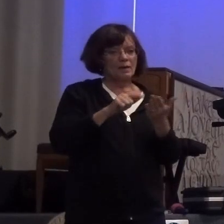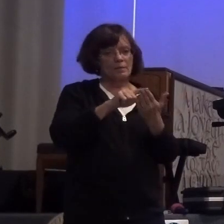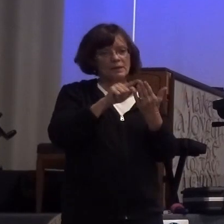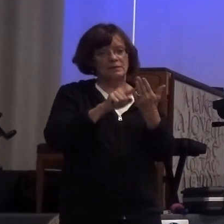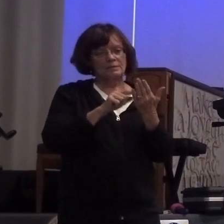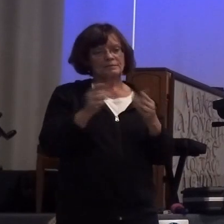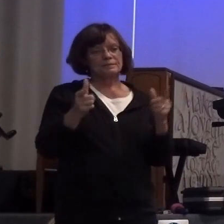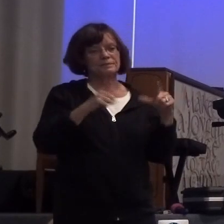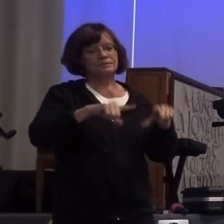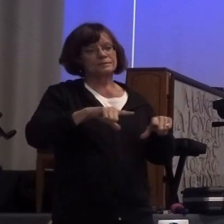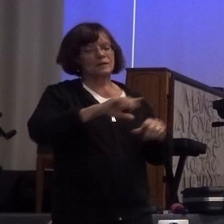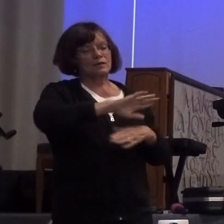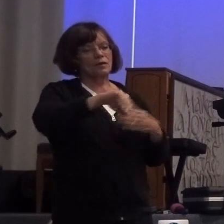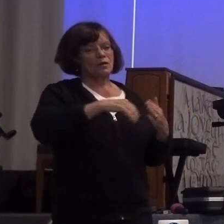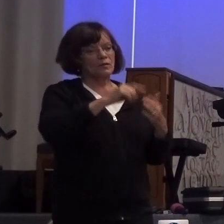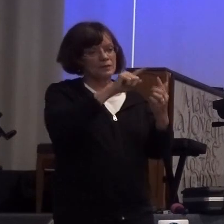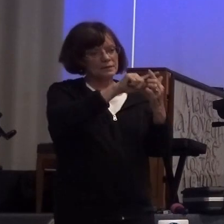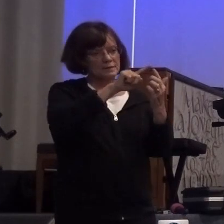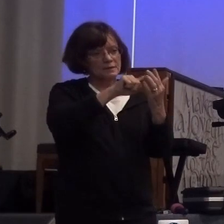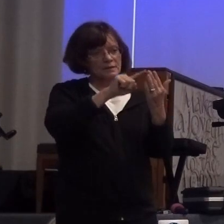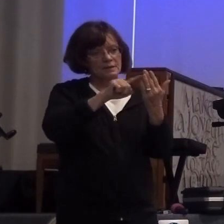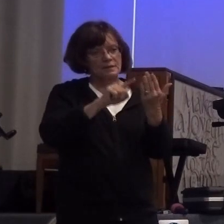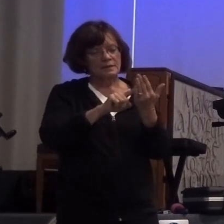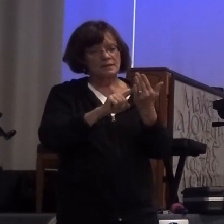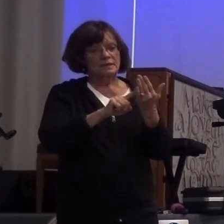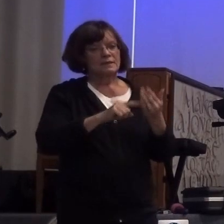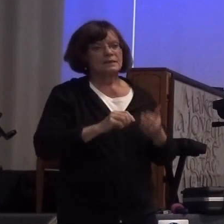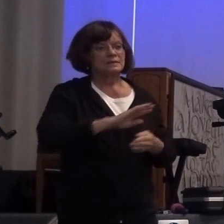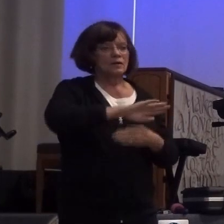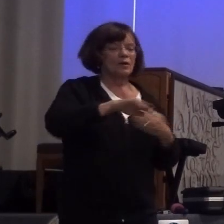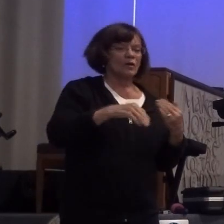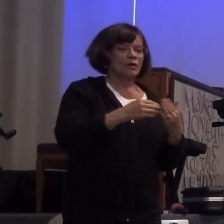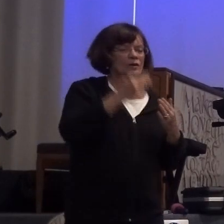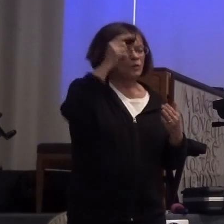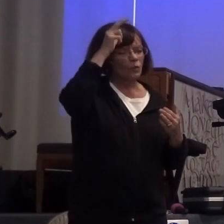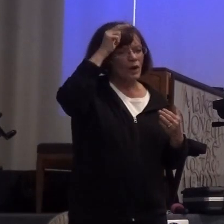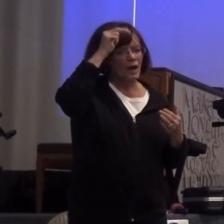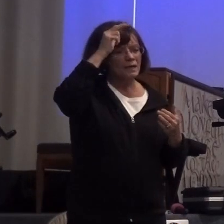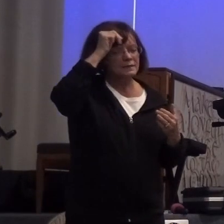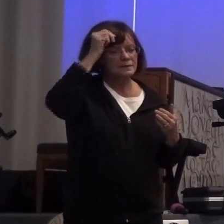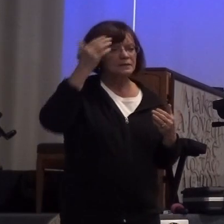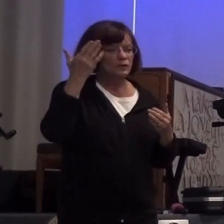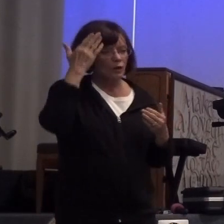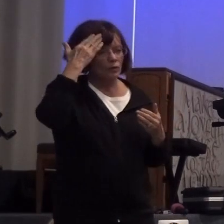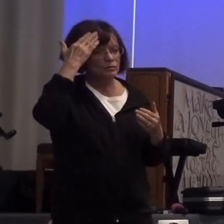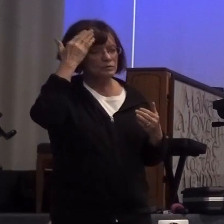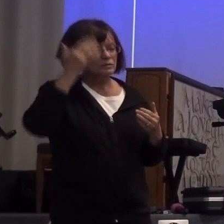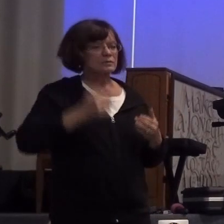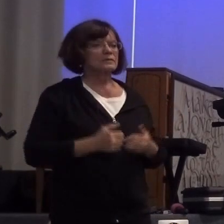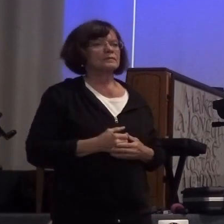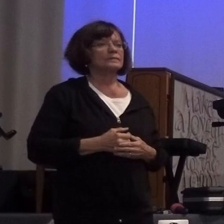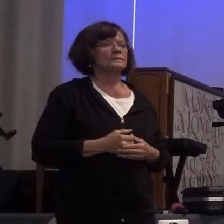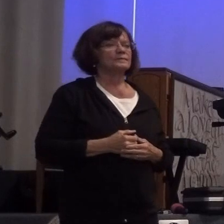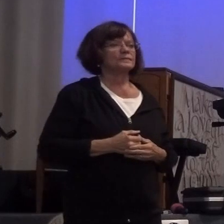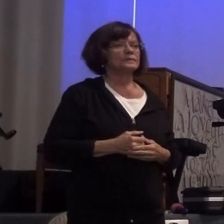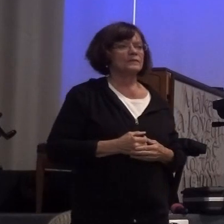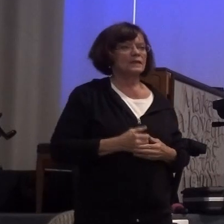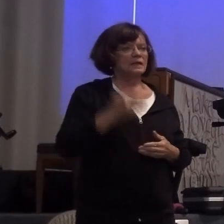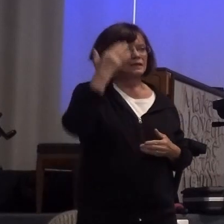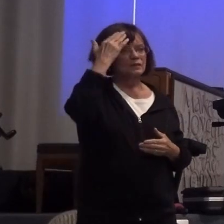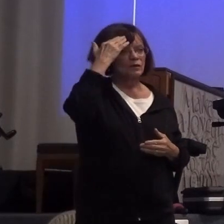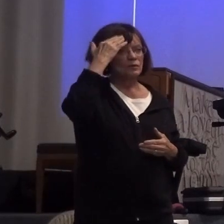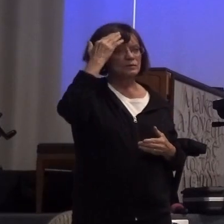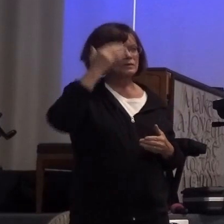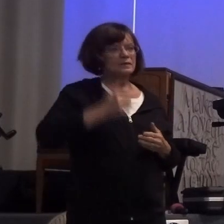But in all of those things, He is omnipresent, all knowing. He's sovereign over all those things. He